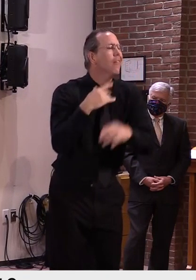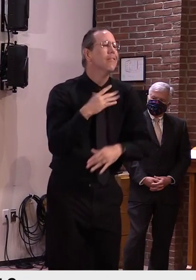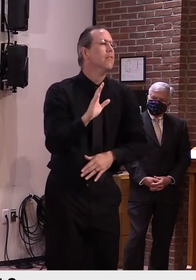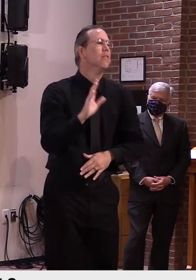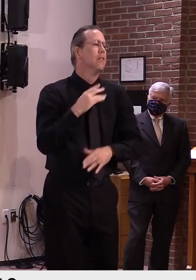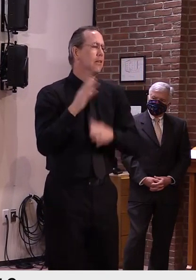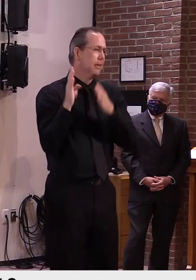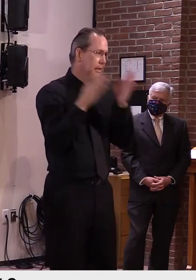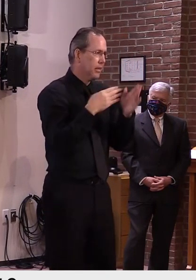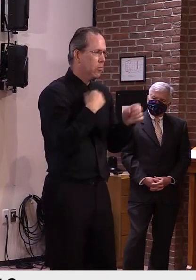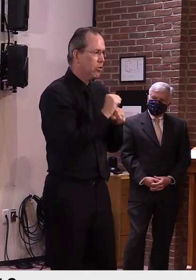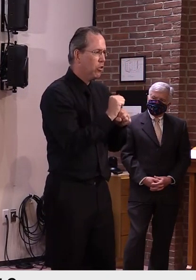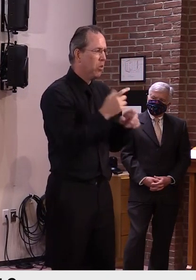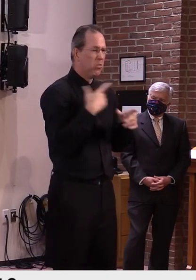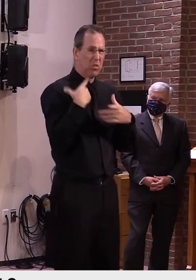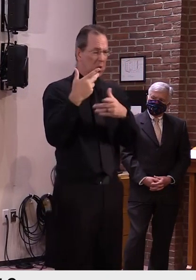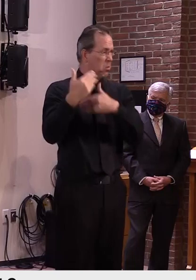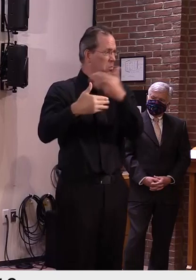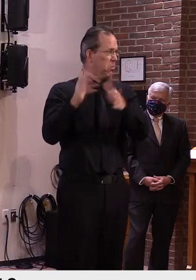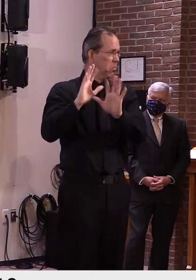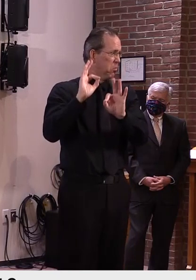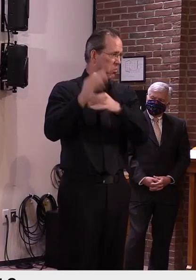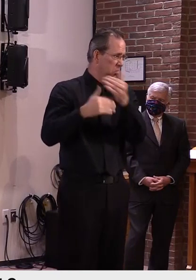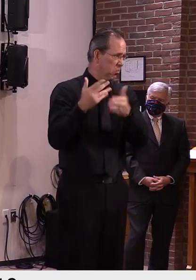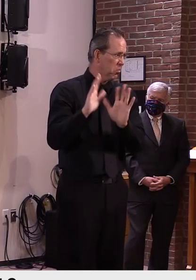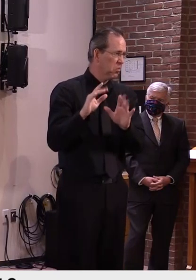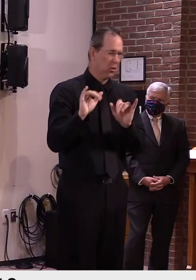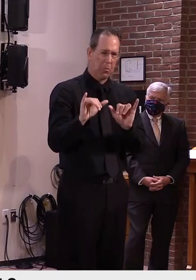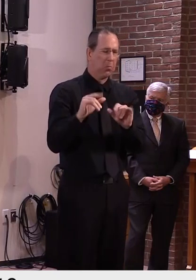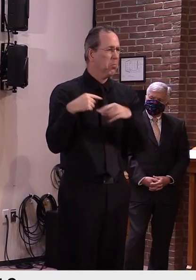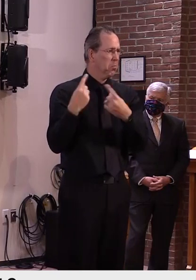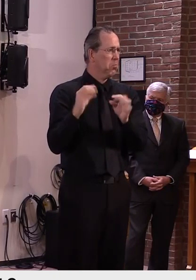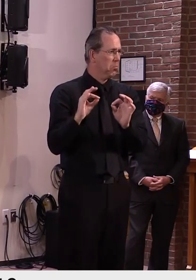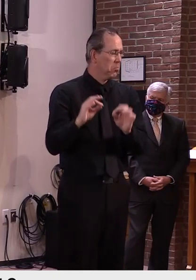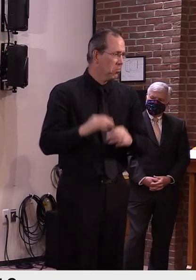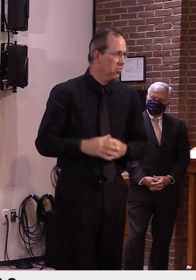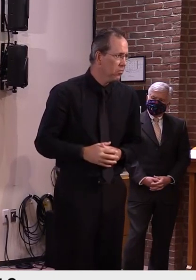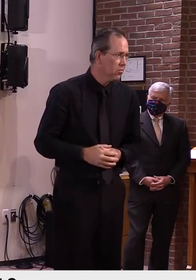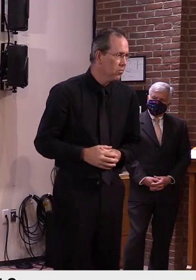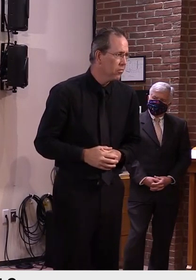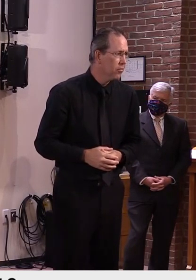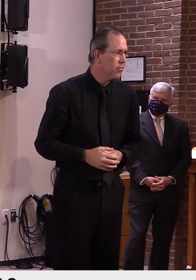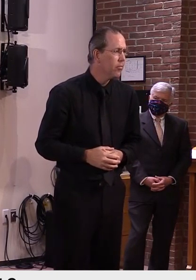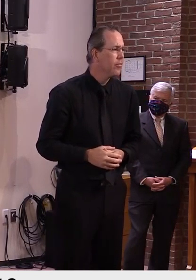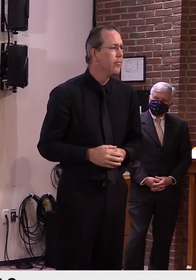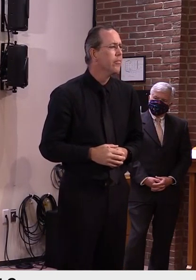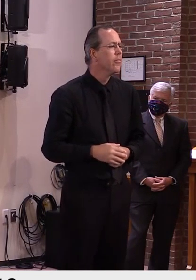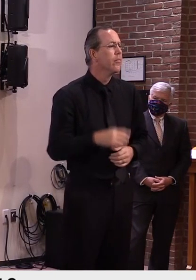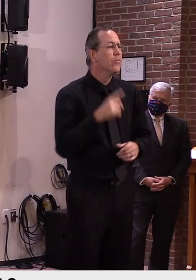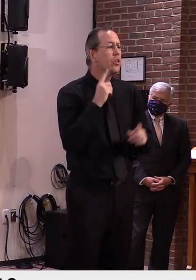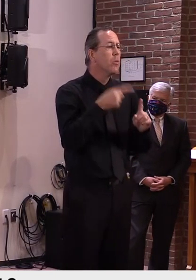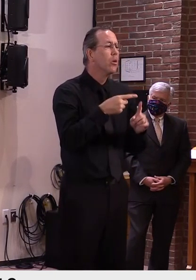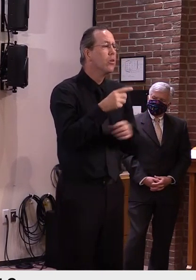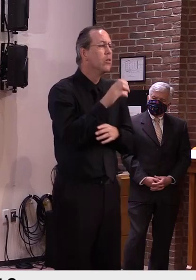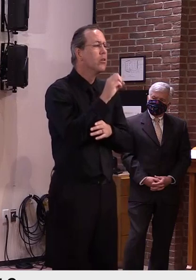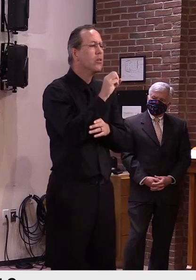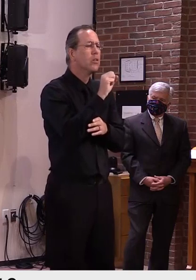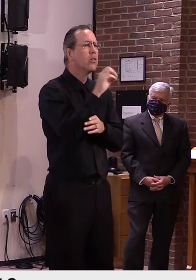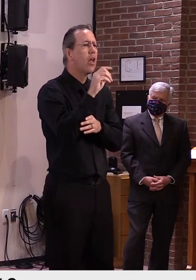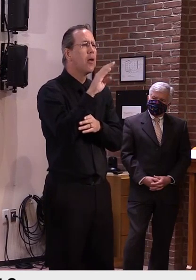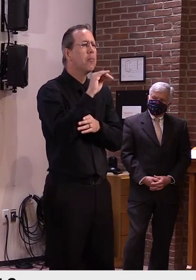now. In terms of having Scott Milne in the second position, that would be beneficial to